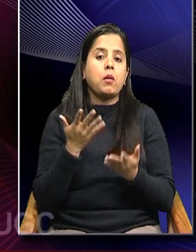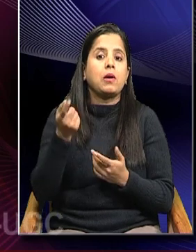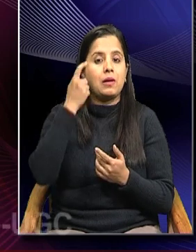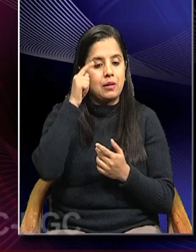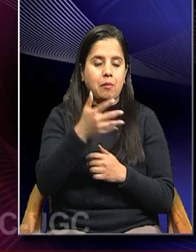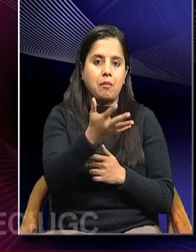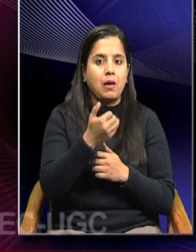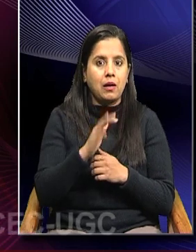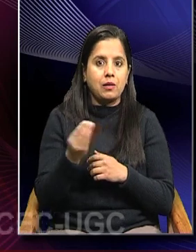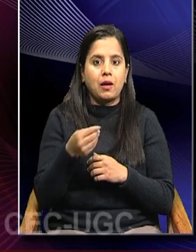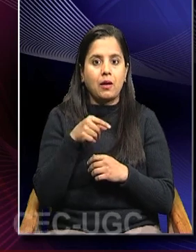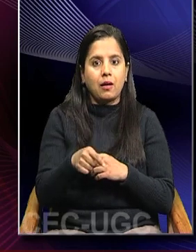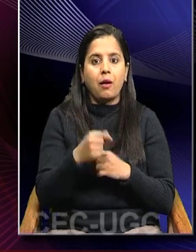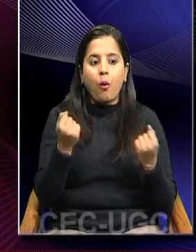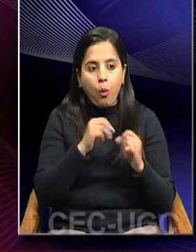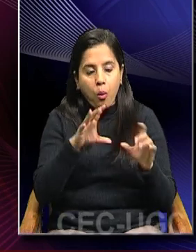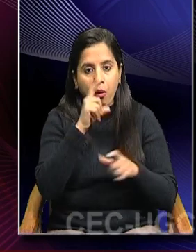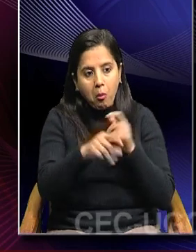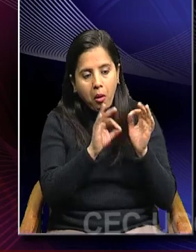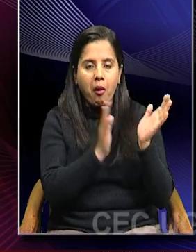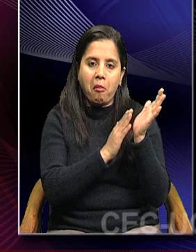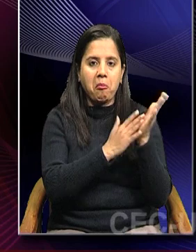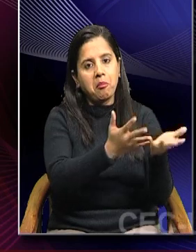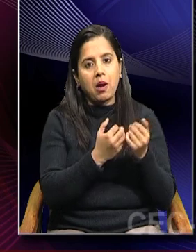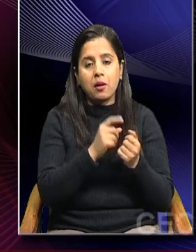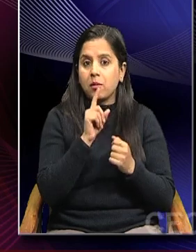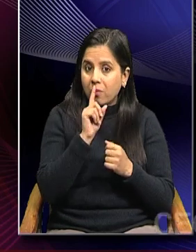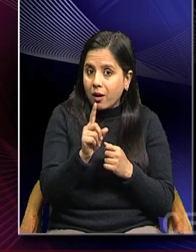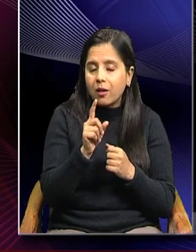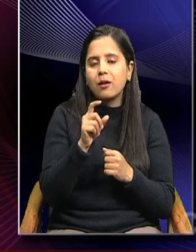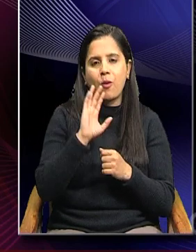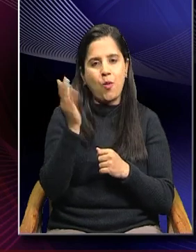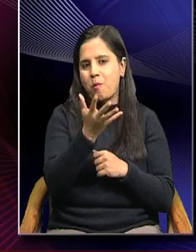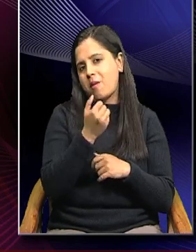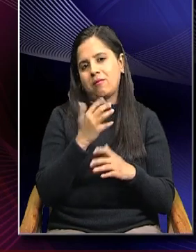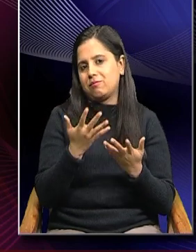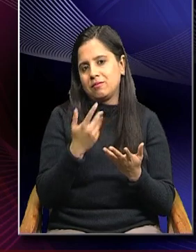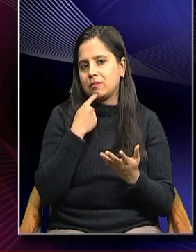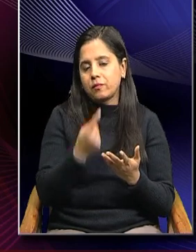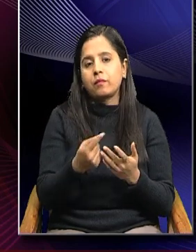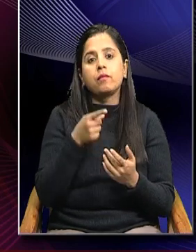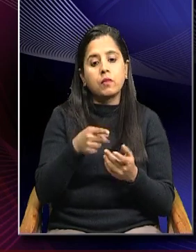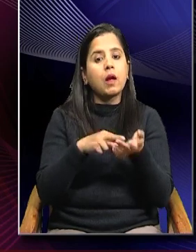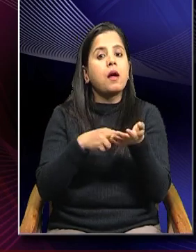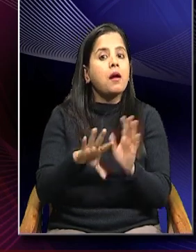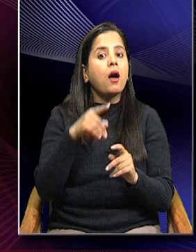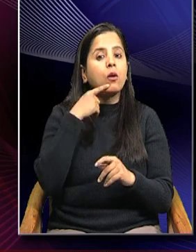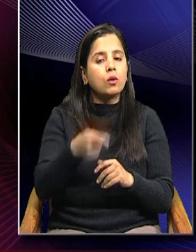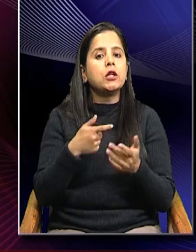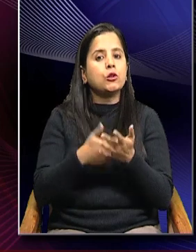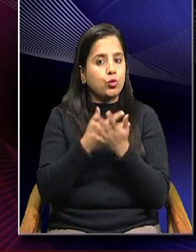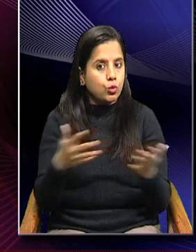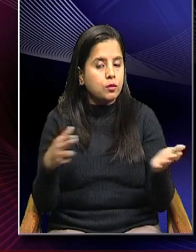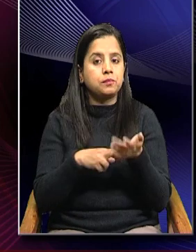buying it due to some promotional efforts of a company, but in general nobody is willing to buy that. So natural resources,